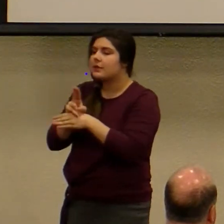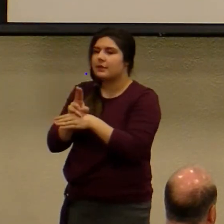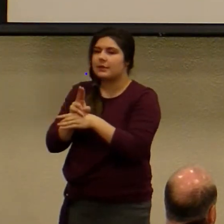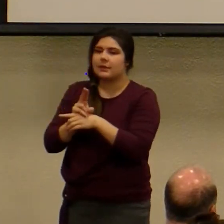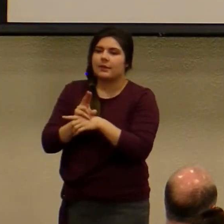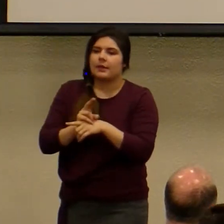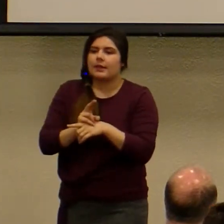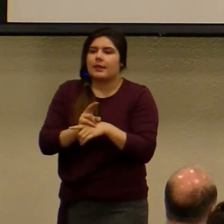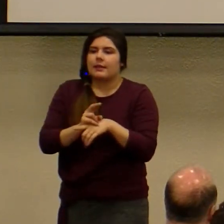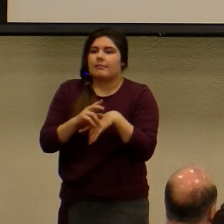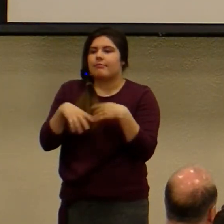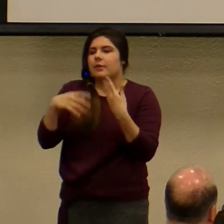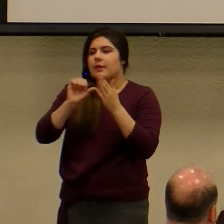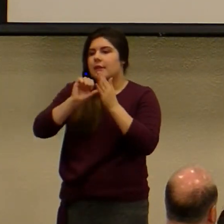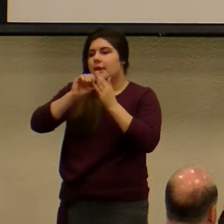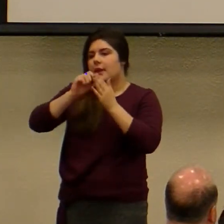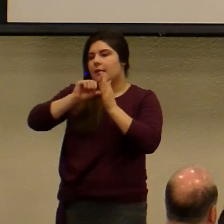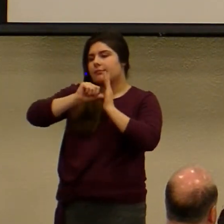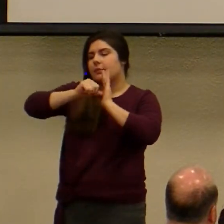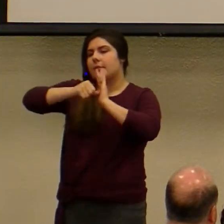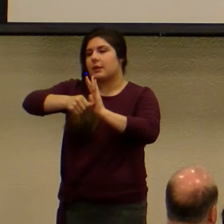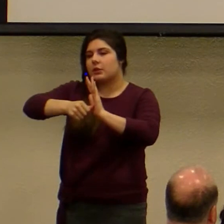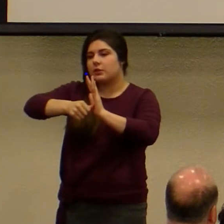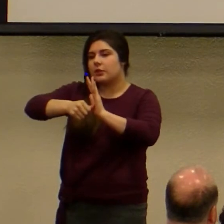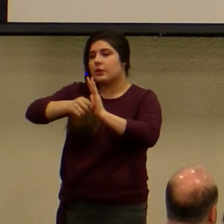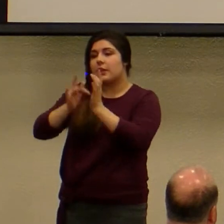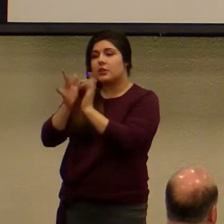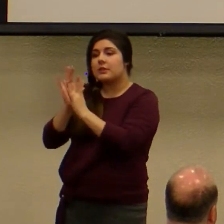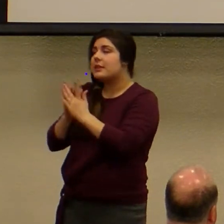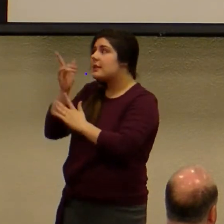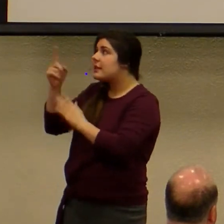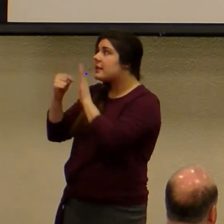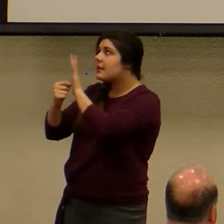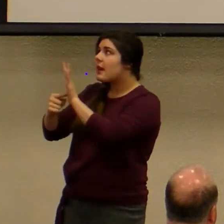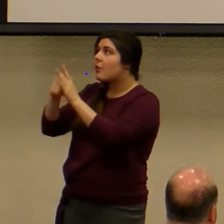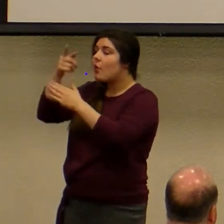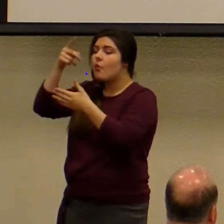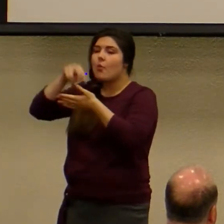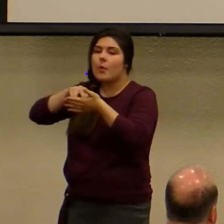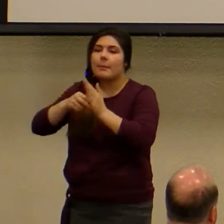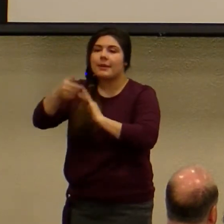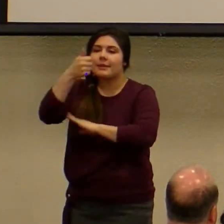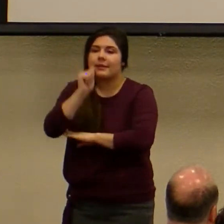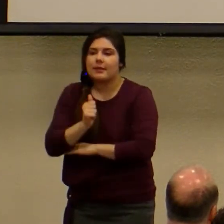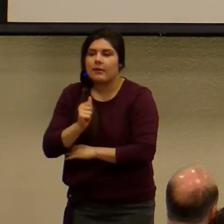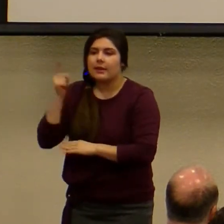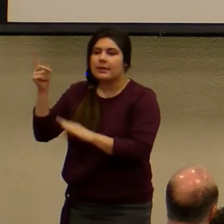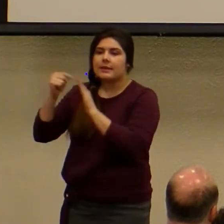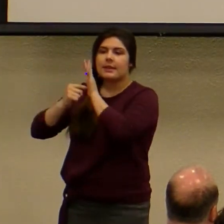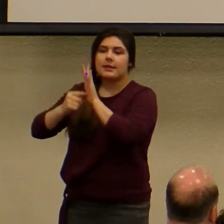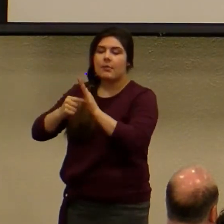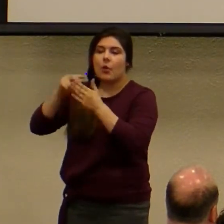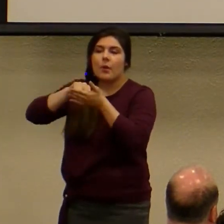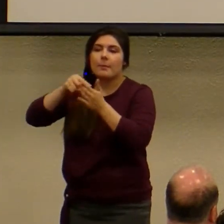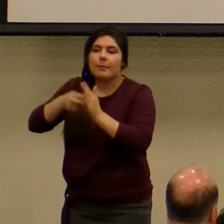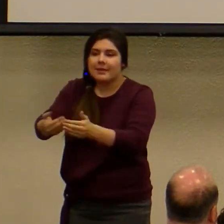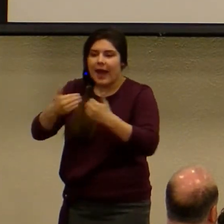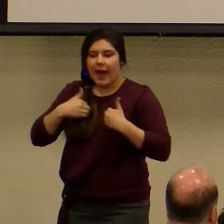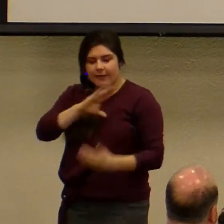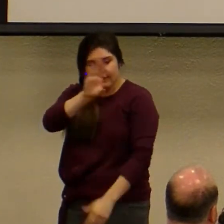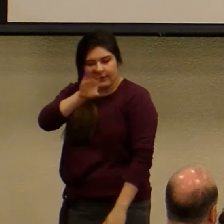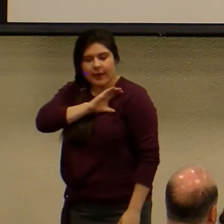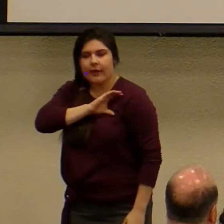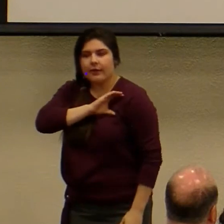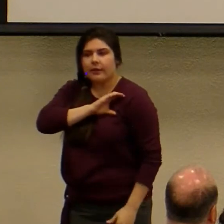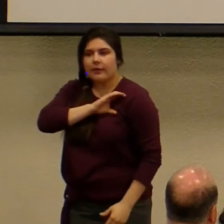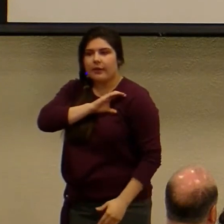implication that Jesus is the example of what it means to suffer. Jesus is the example of what it means to have character